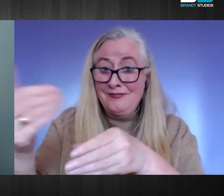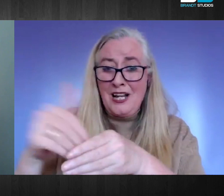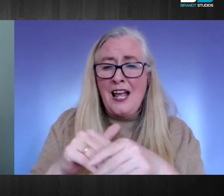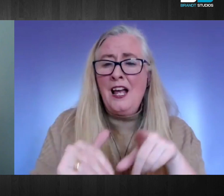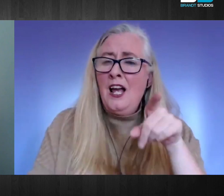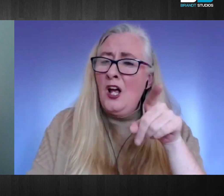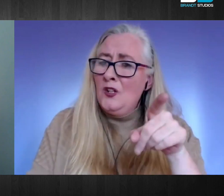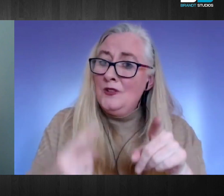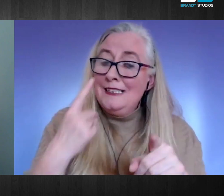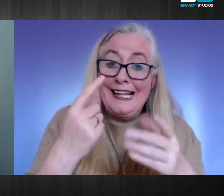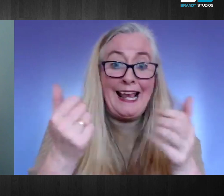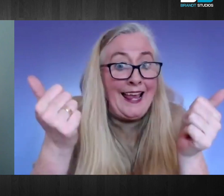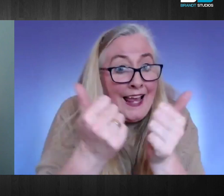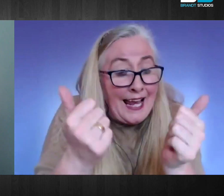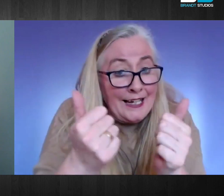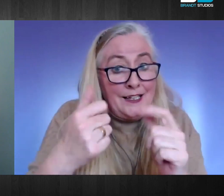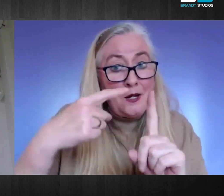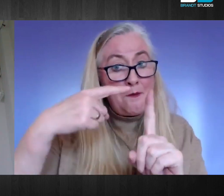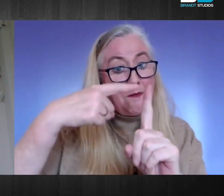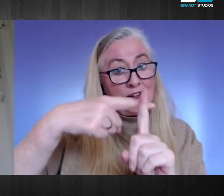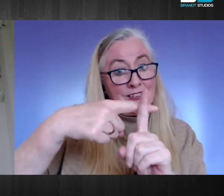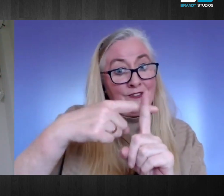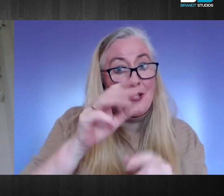examples of PPI during COVID?